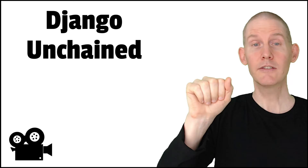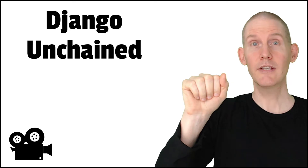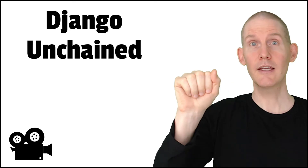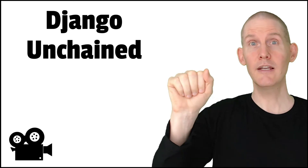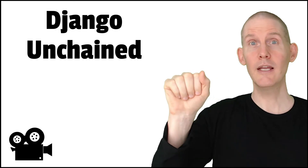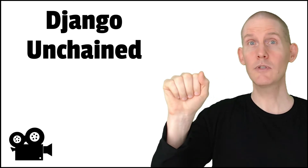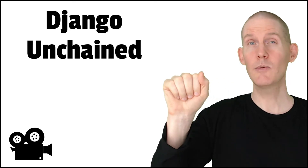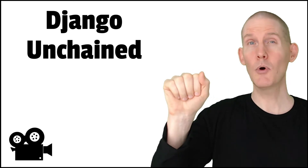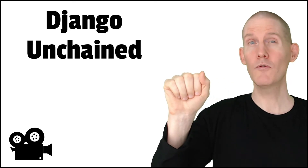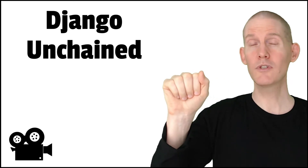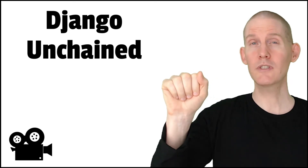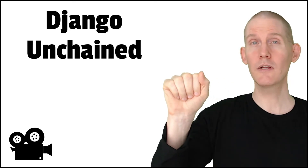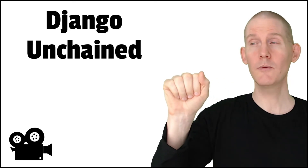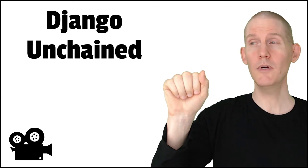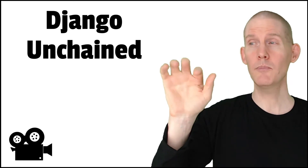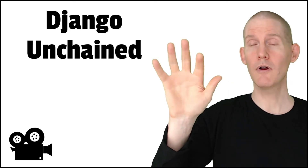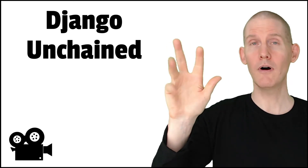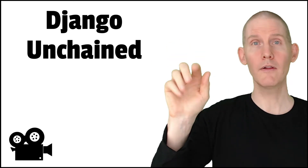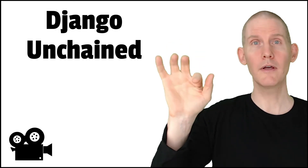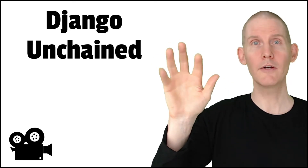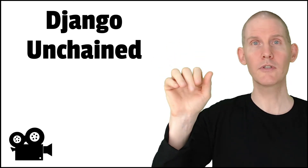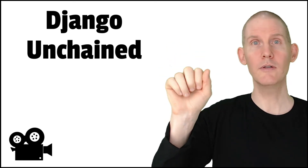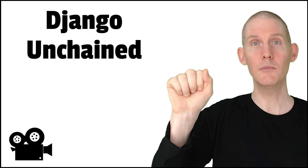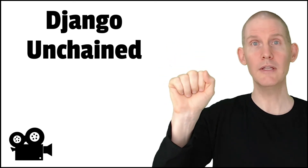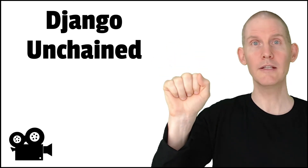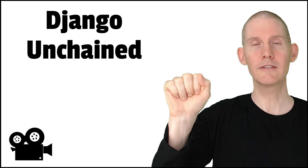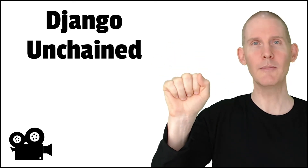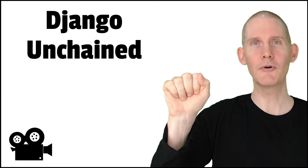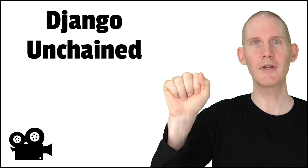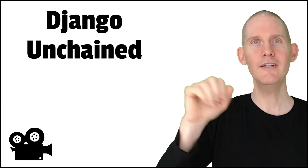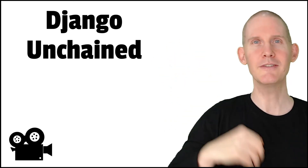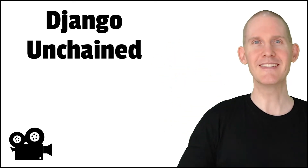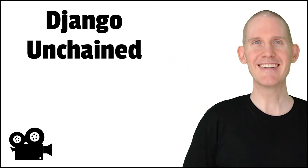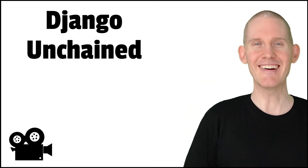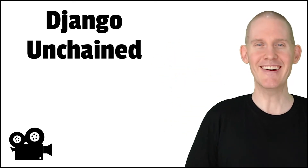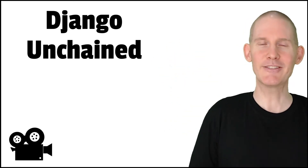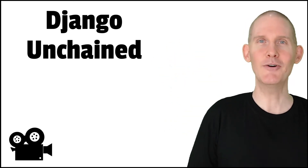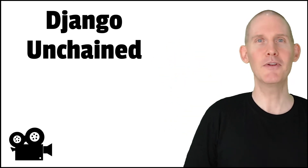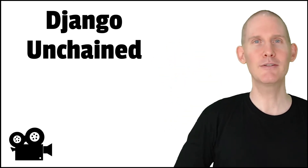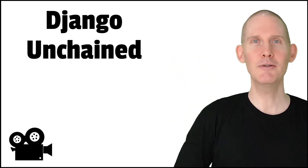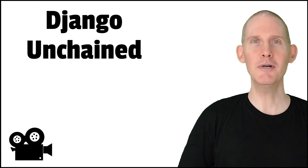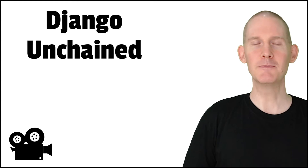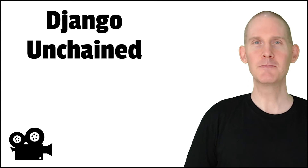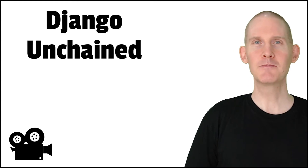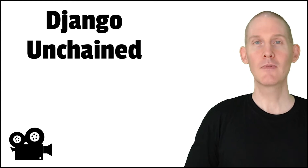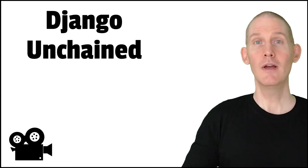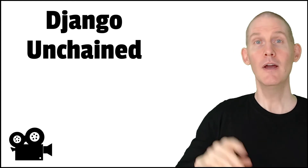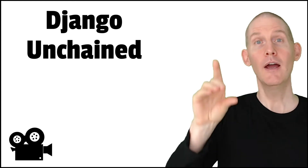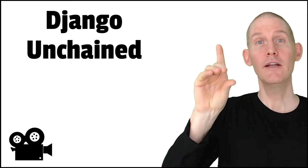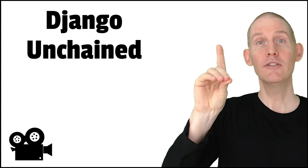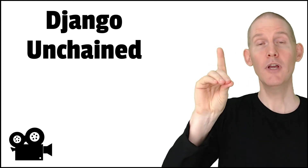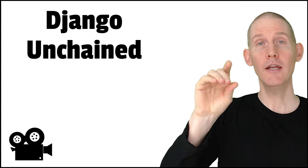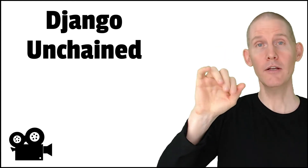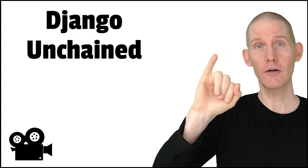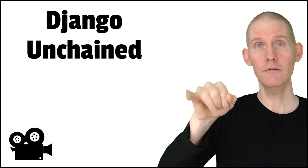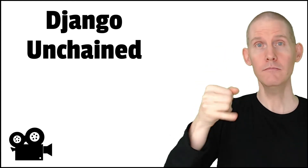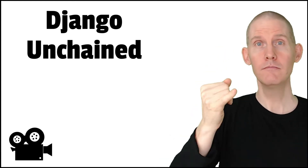Second name's going to be over just a little bit, but all the letters are going to be in that same location. All right, so let's do it. Django